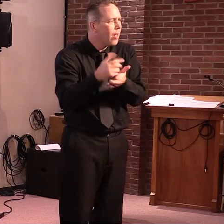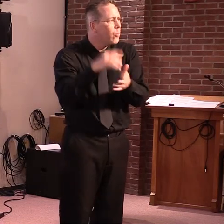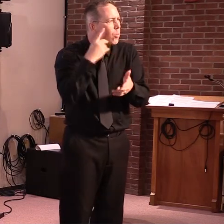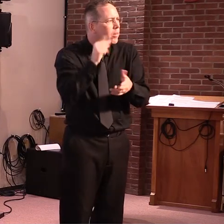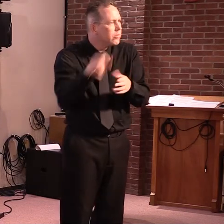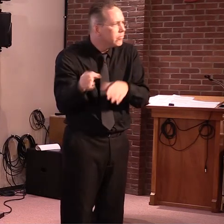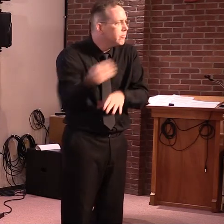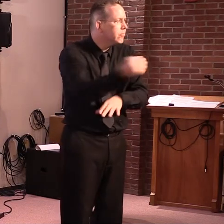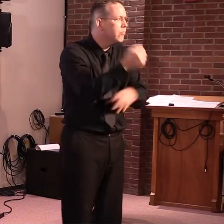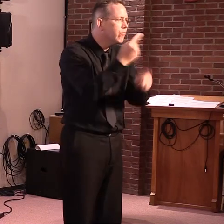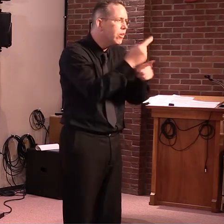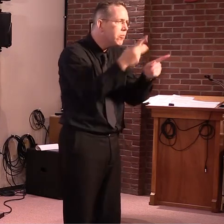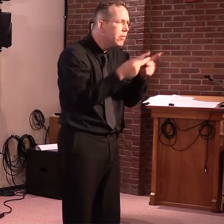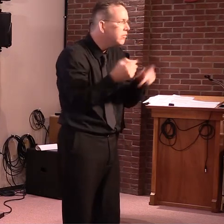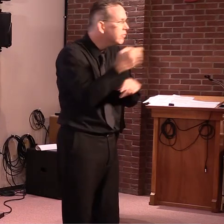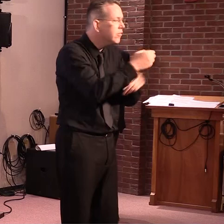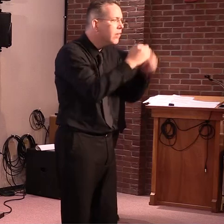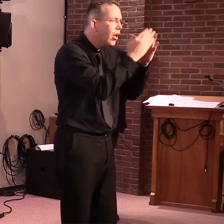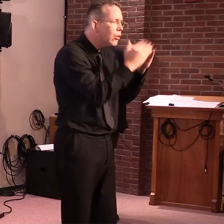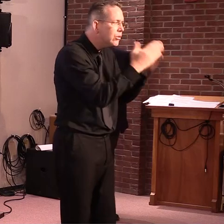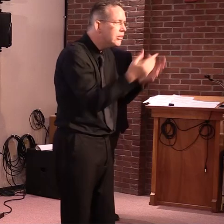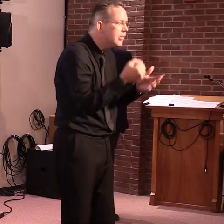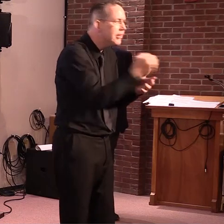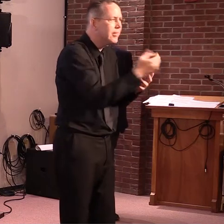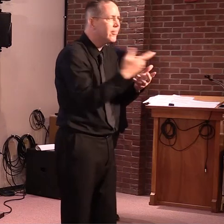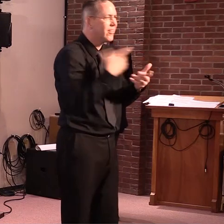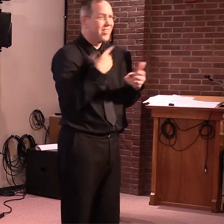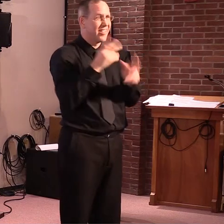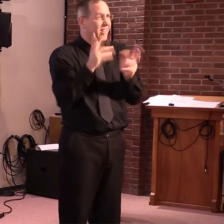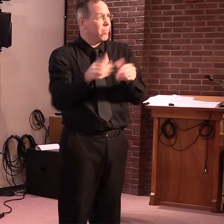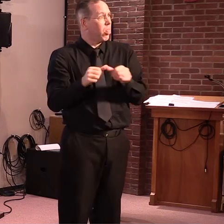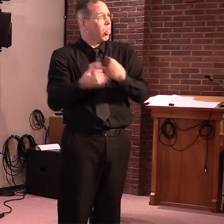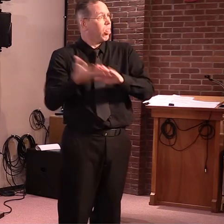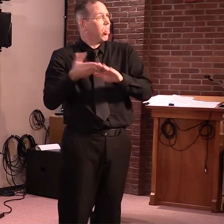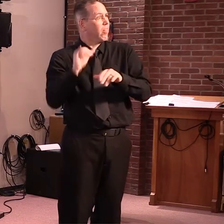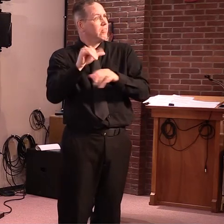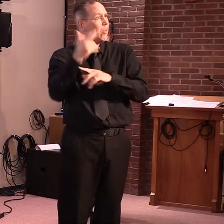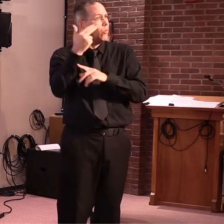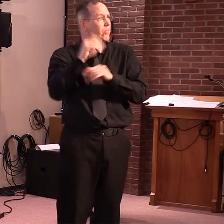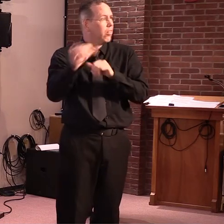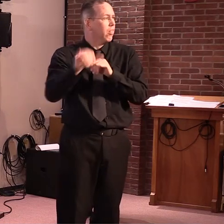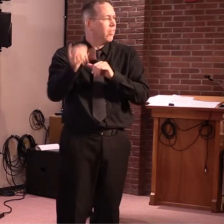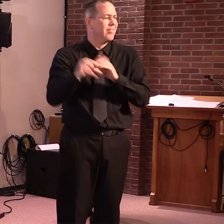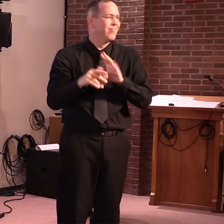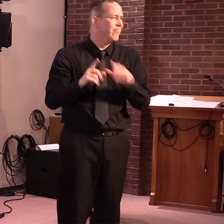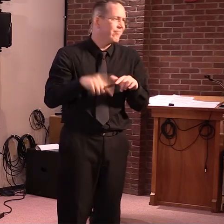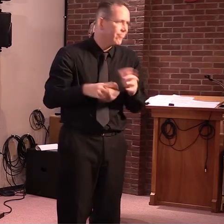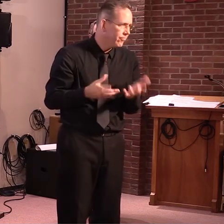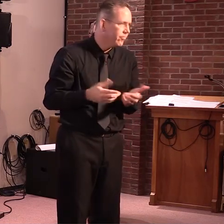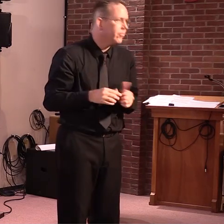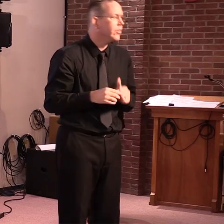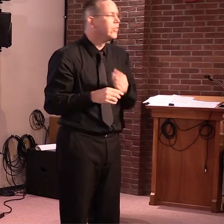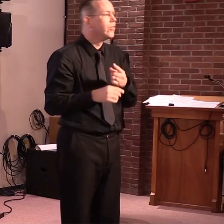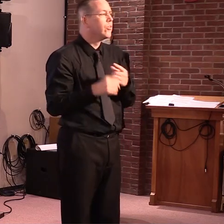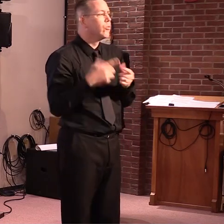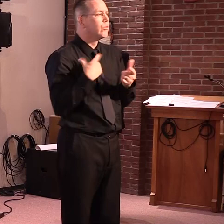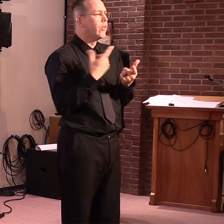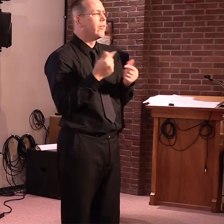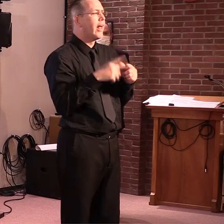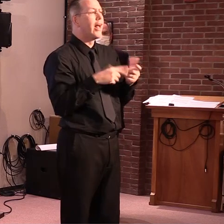transition out of that. And we can't transition all at once, but we need to do this gradually. So what we have